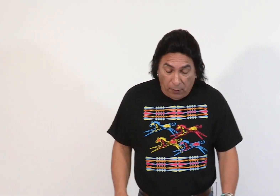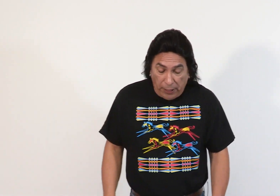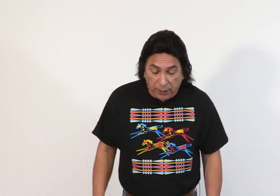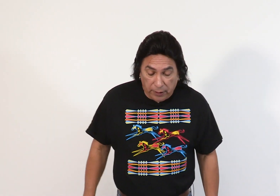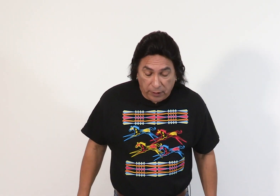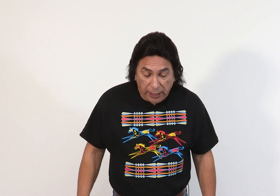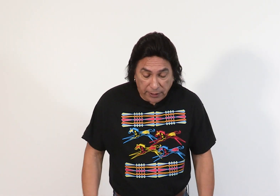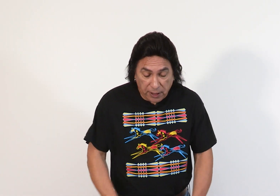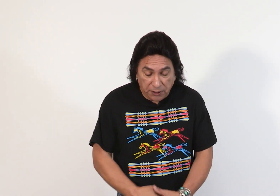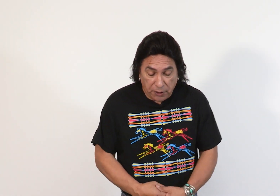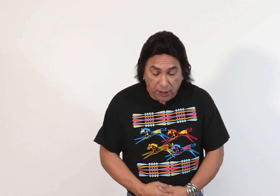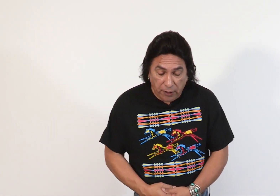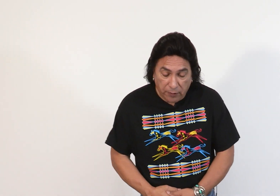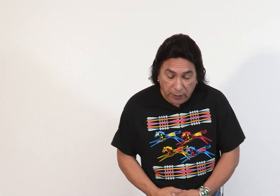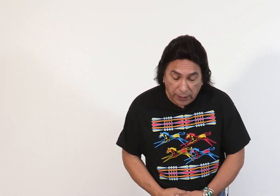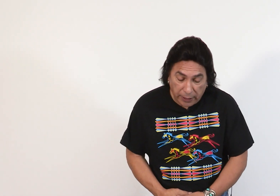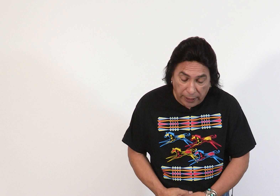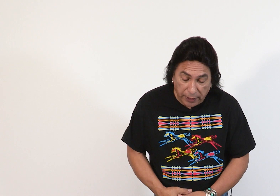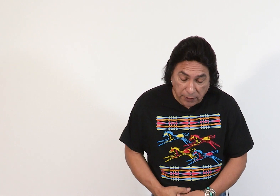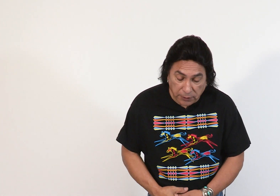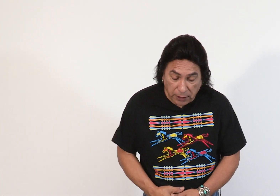right, today's lesson here is